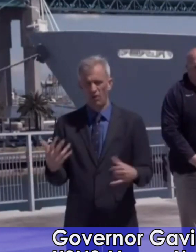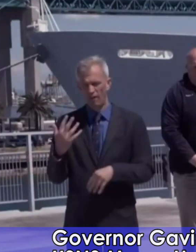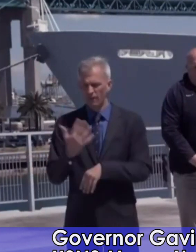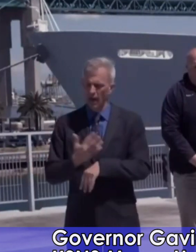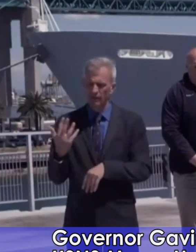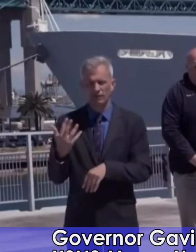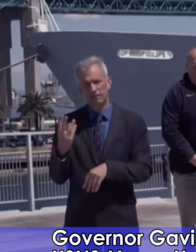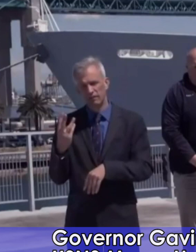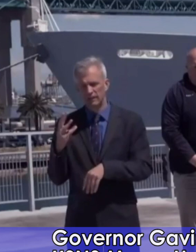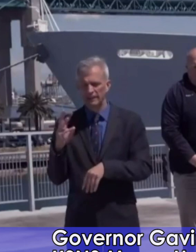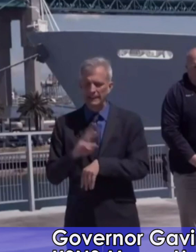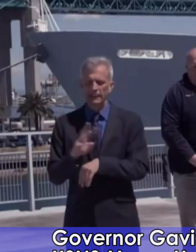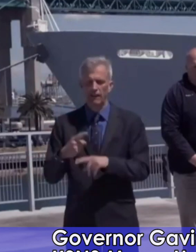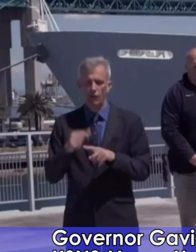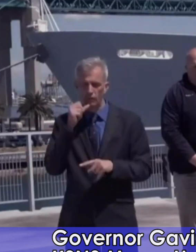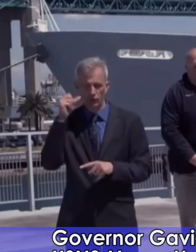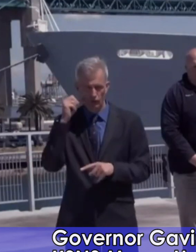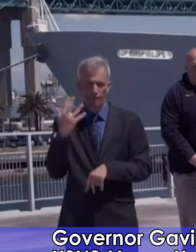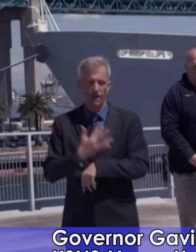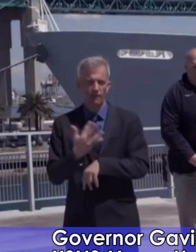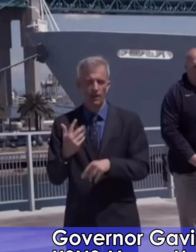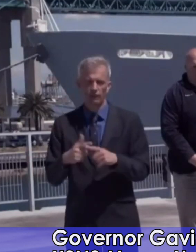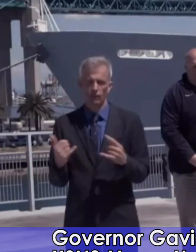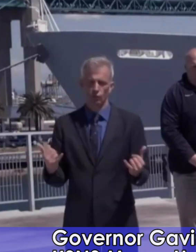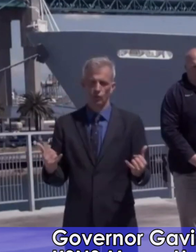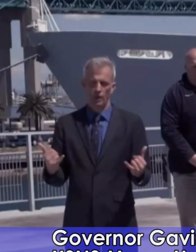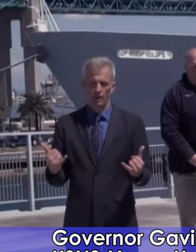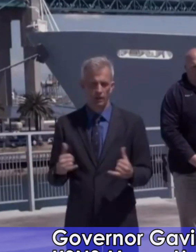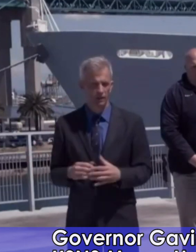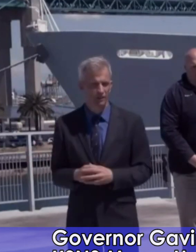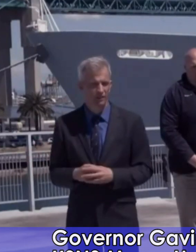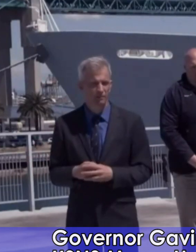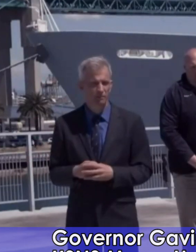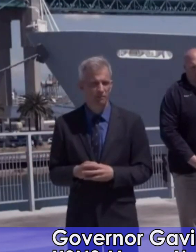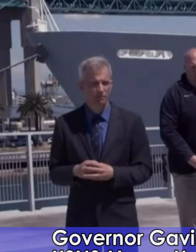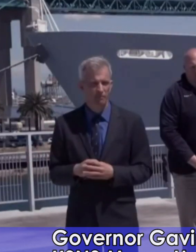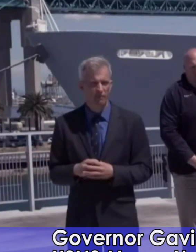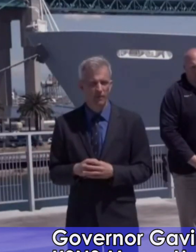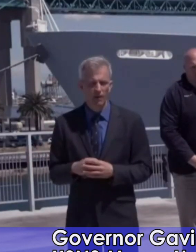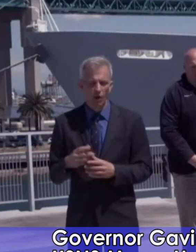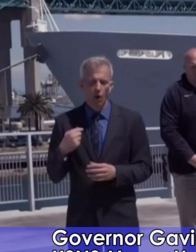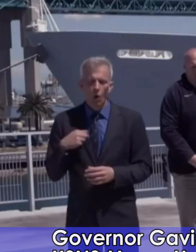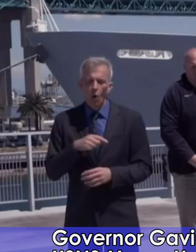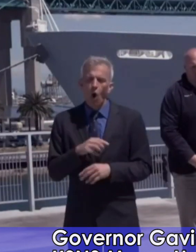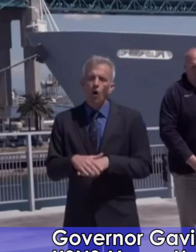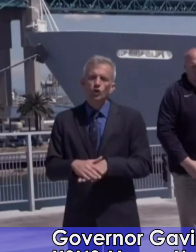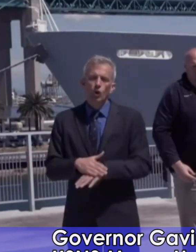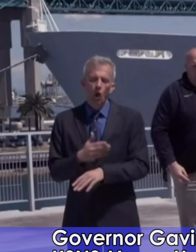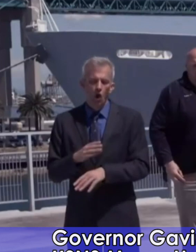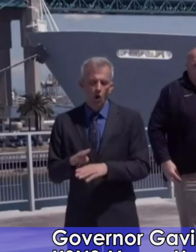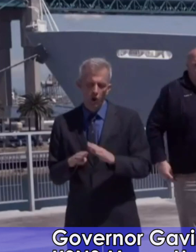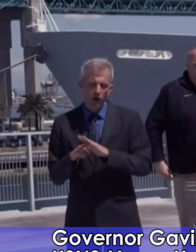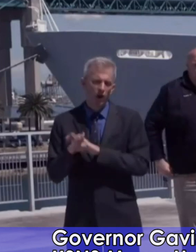6 days from yesterday. We would be in a slower rate of increase the day before